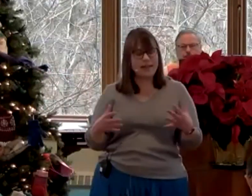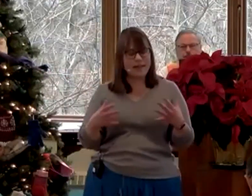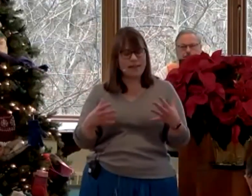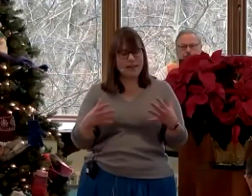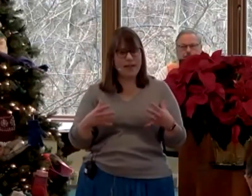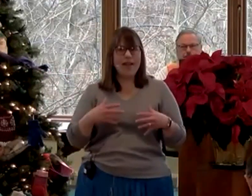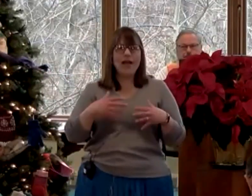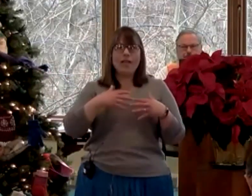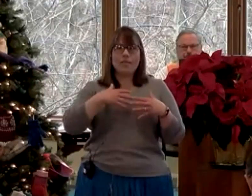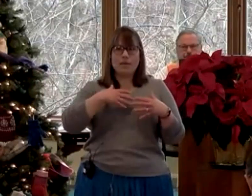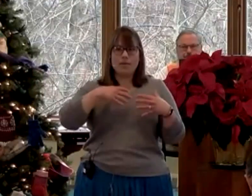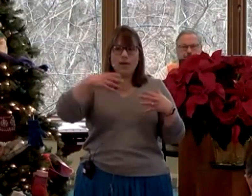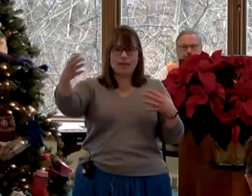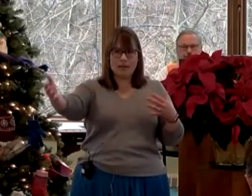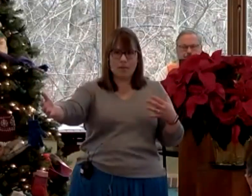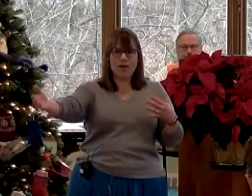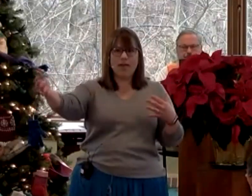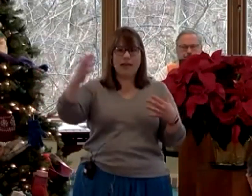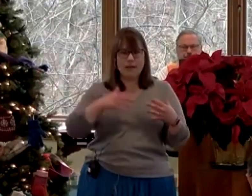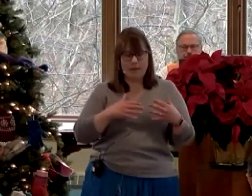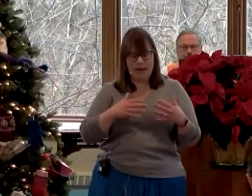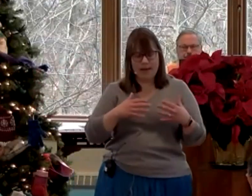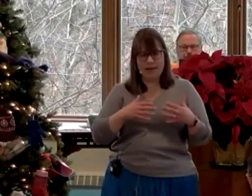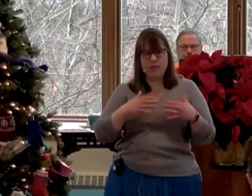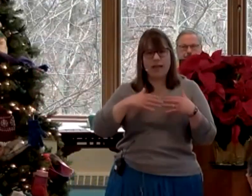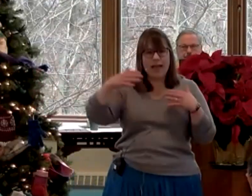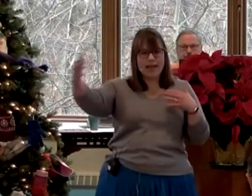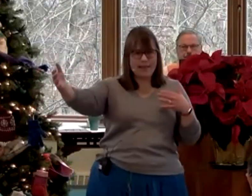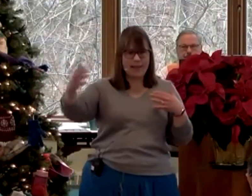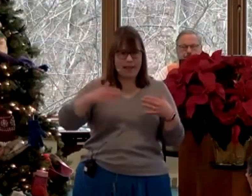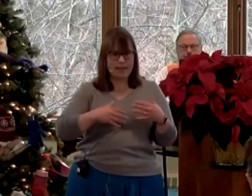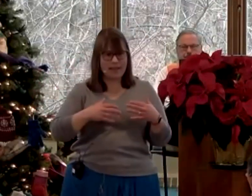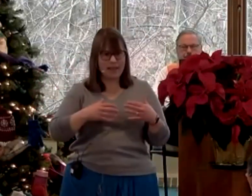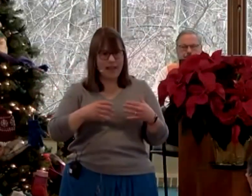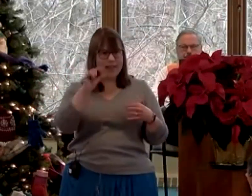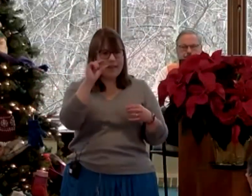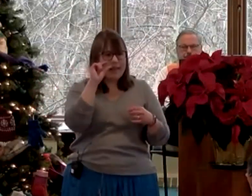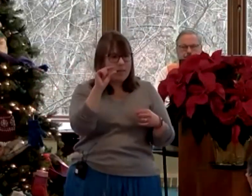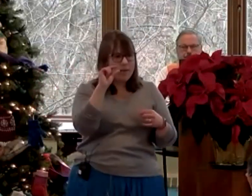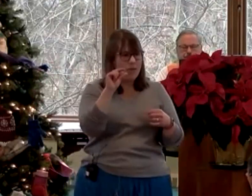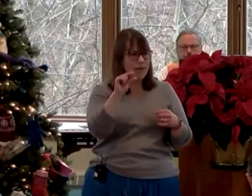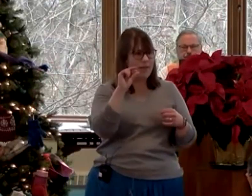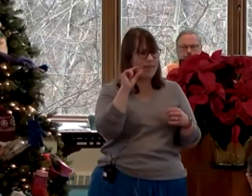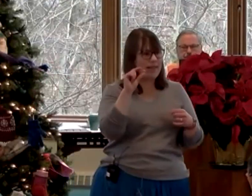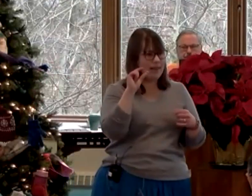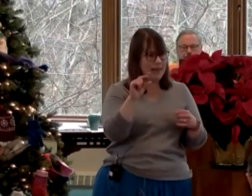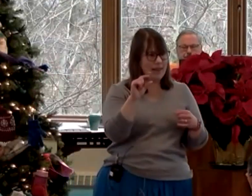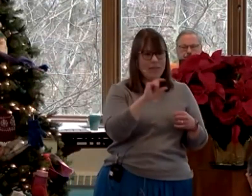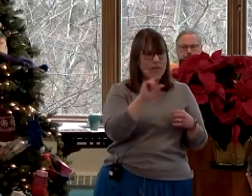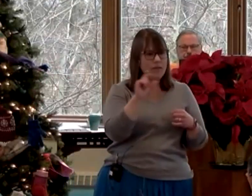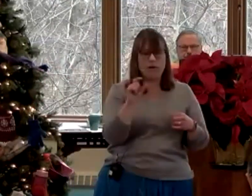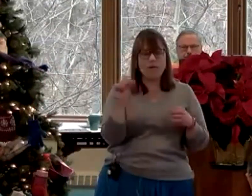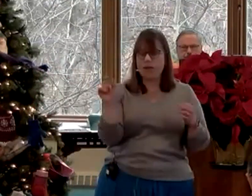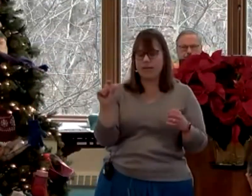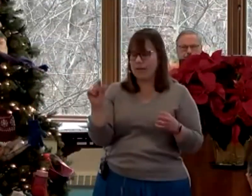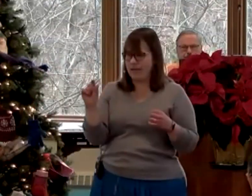lit. The people went to get more, and they came back. It took 8 days, and the little bit of oil stayed lit, even